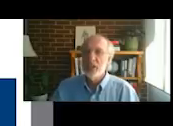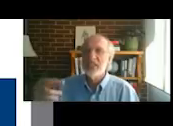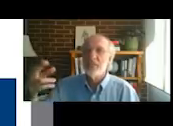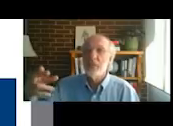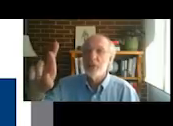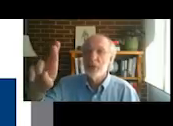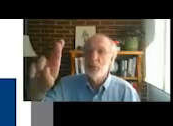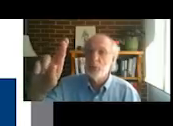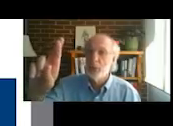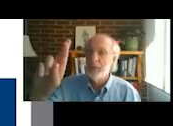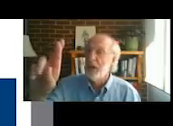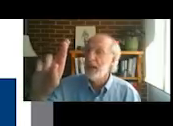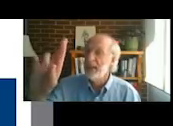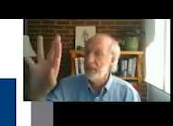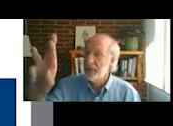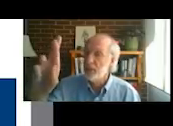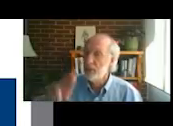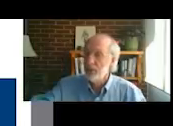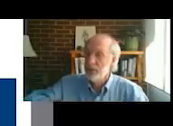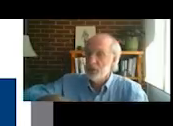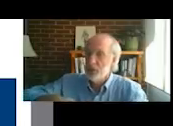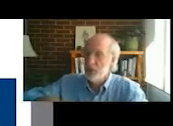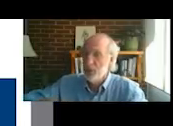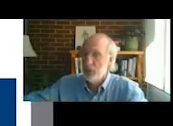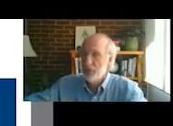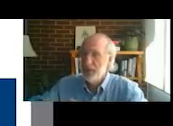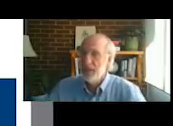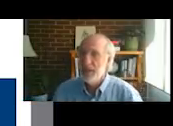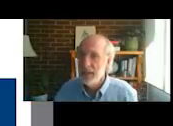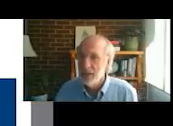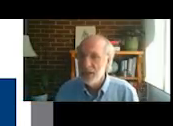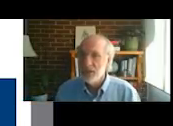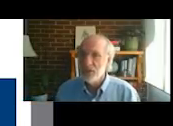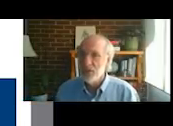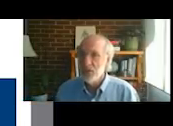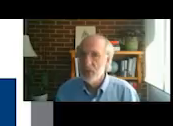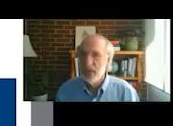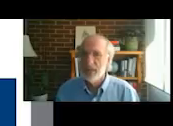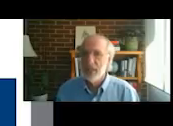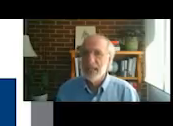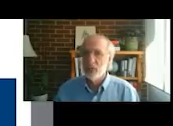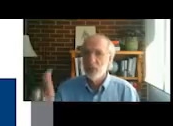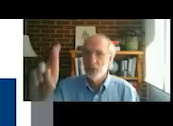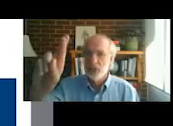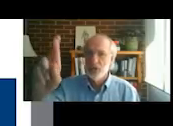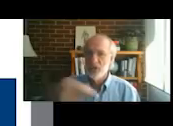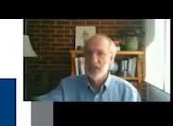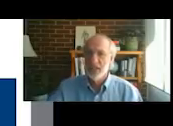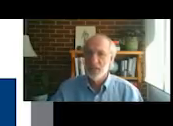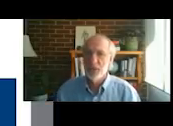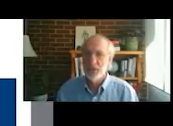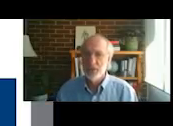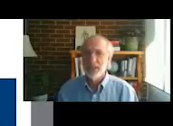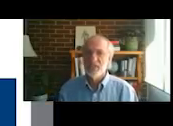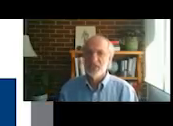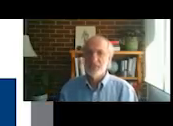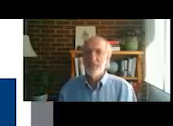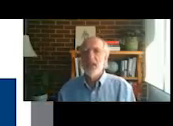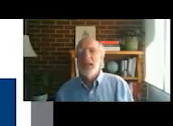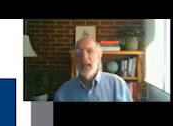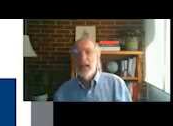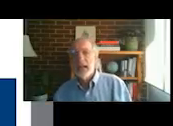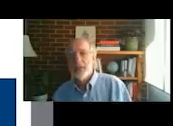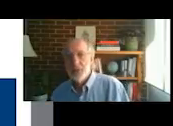as the child gets better at more refined finger movements would you move into the actual R sign as part of the